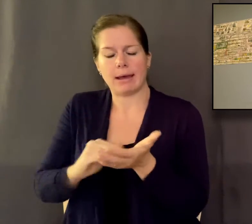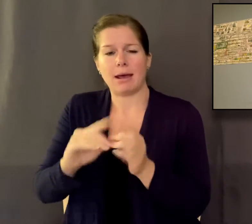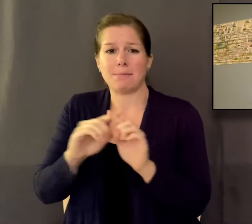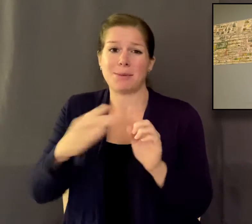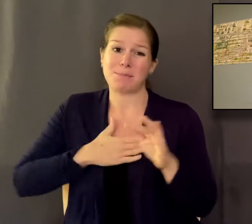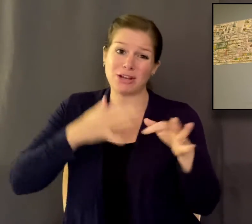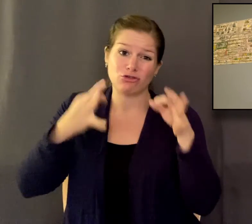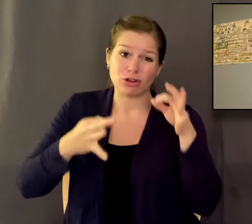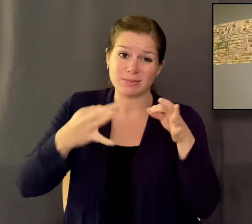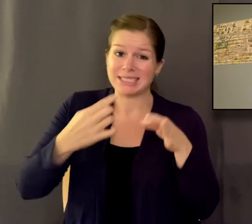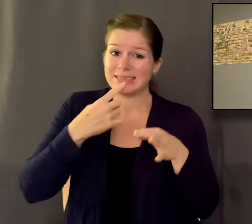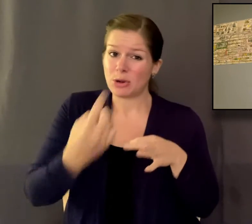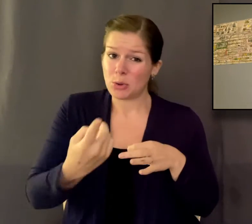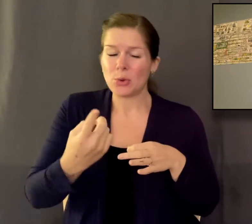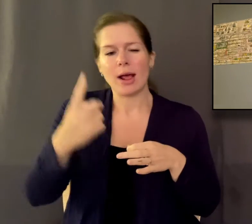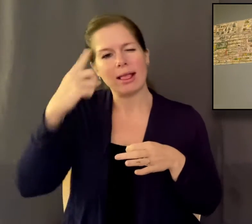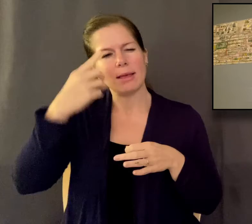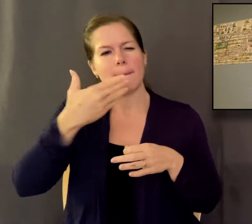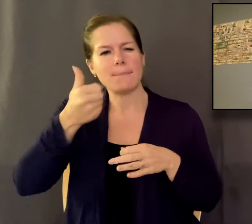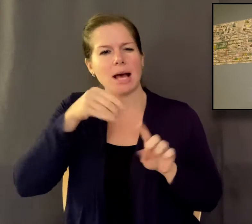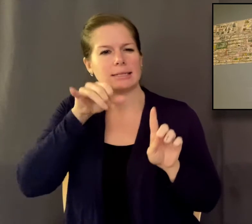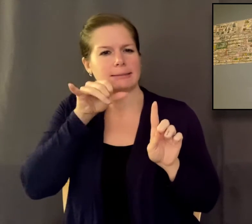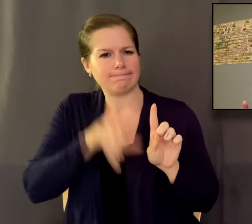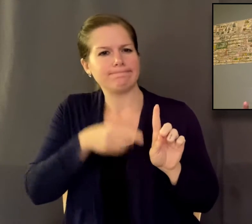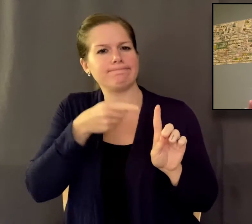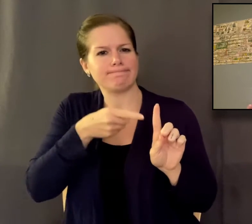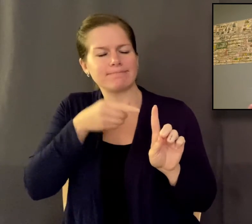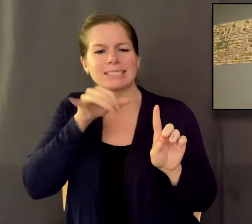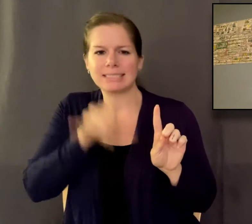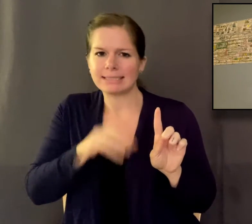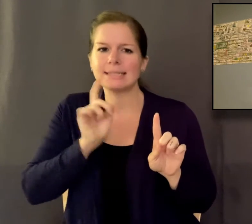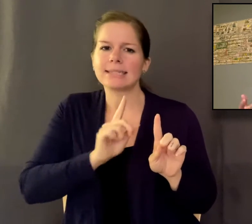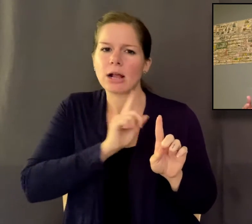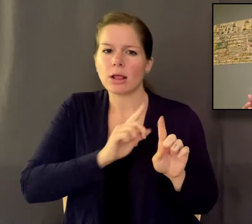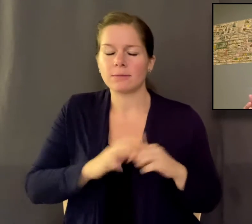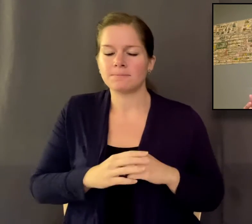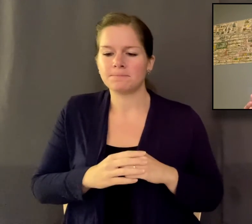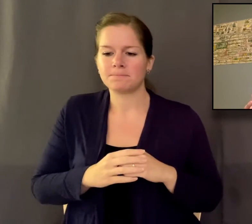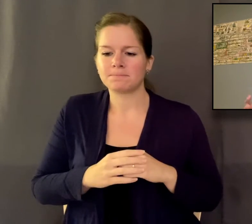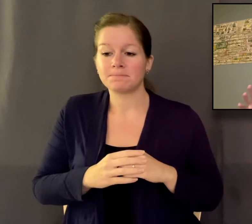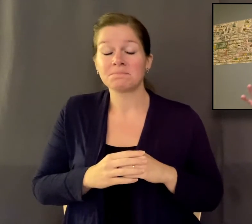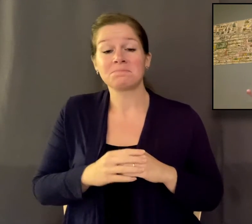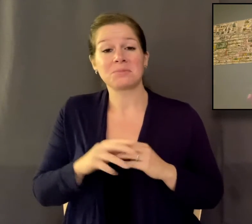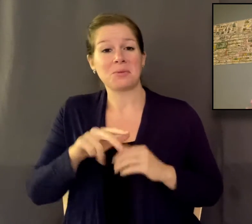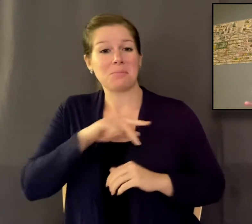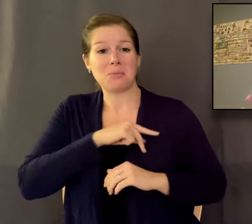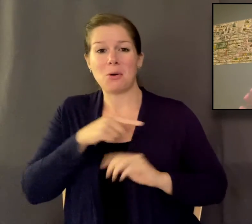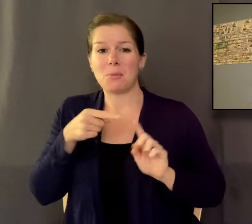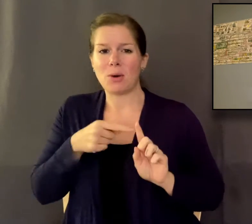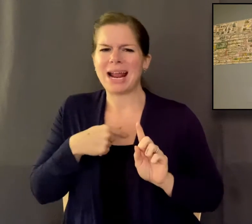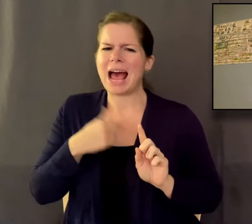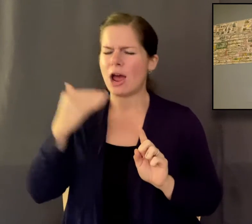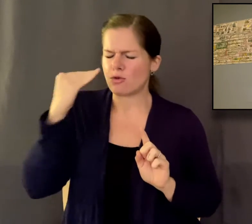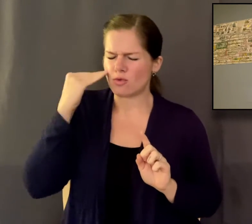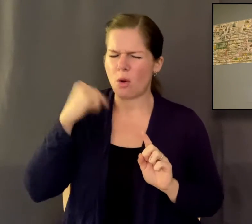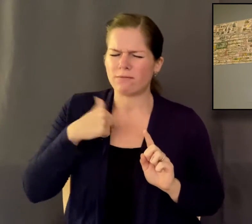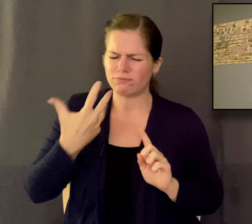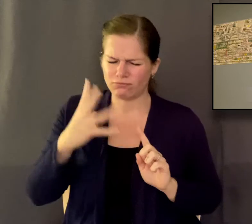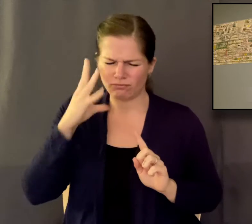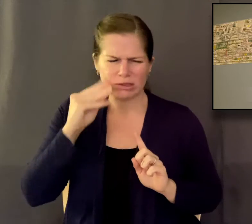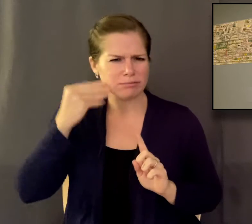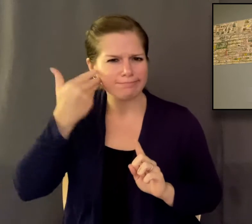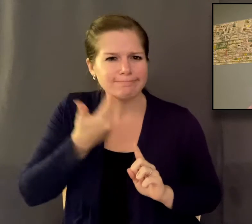I think that I too have the Spirit of God. He's expressing, listen, I know how good it is to be single and live my life for the glory of